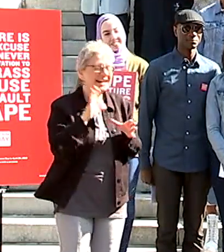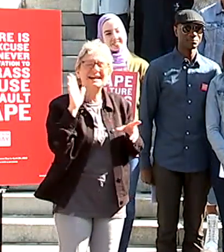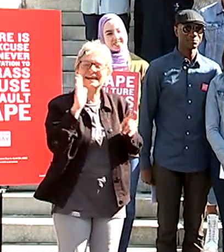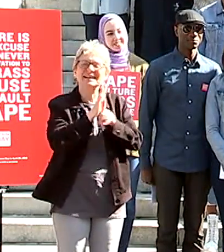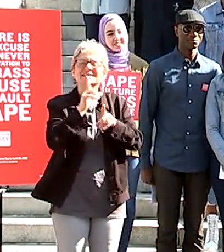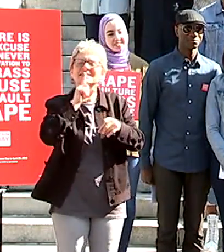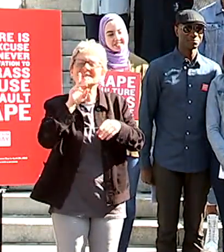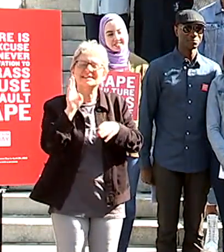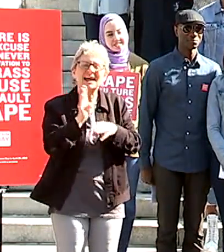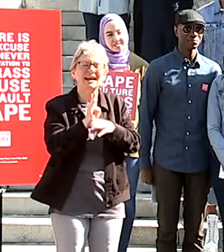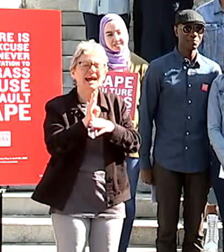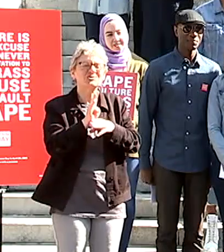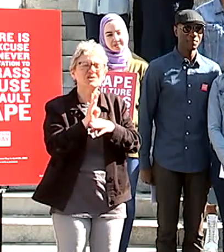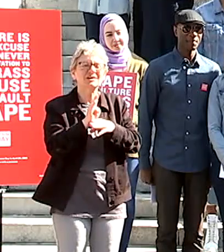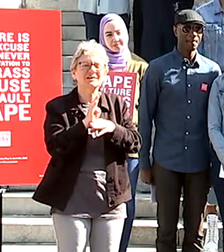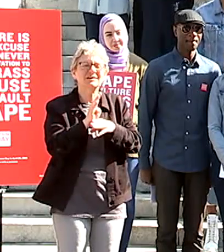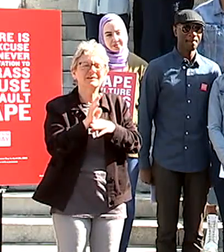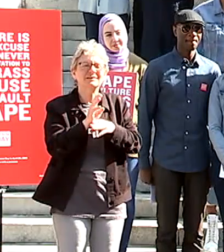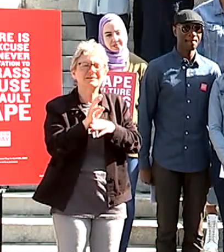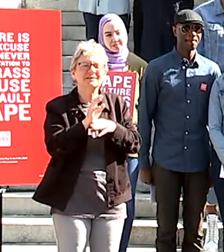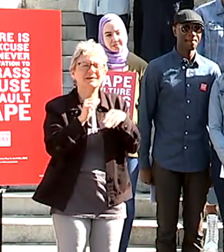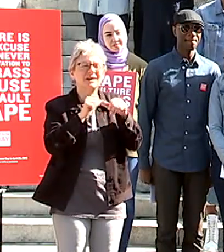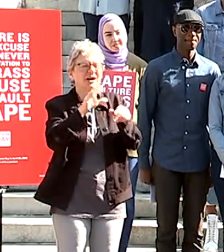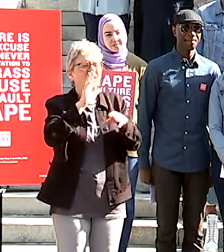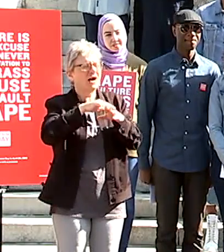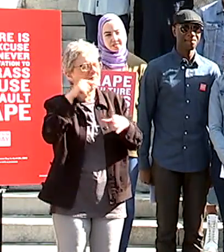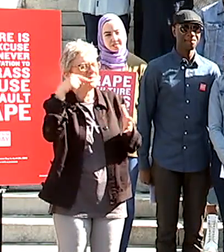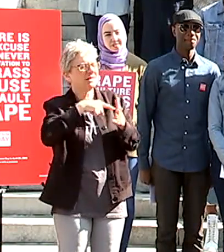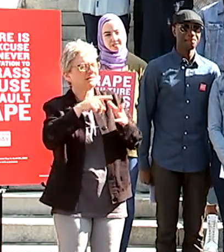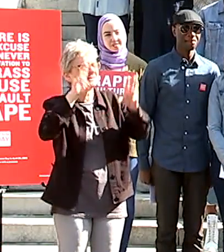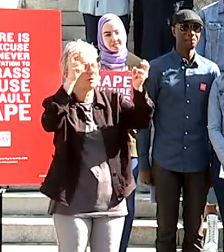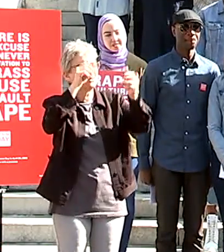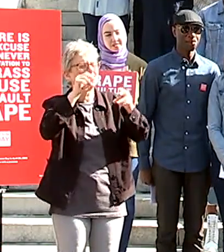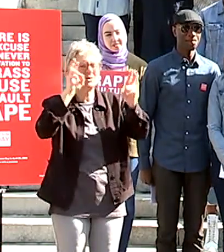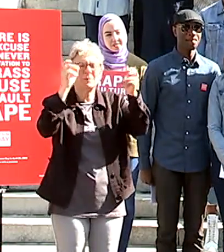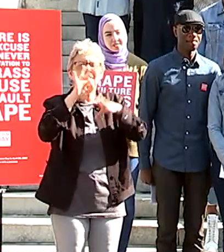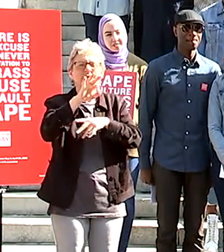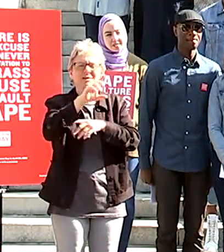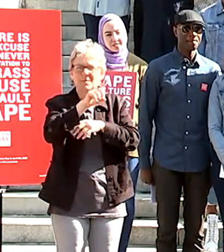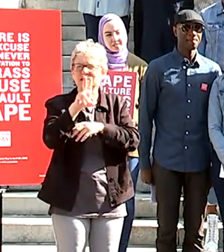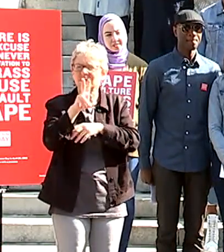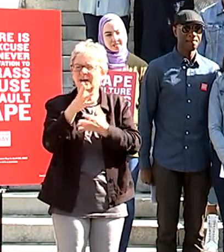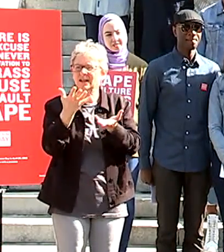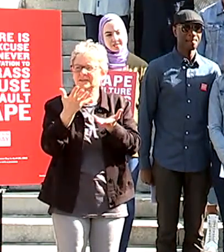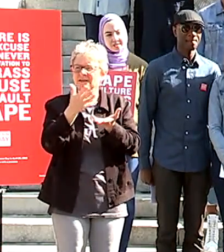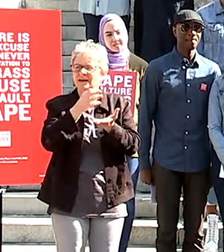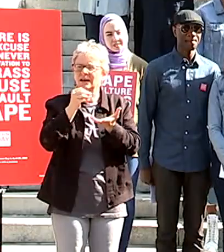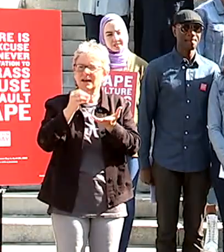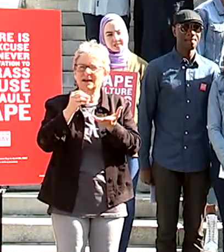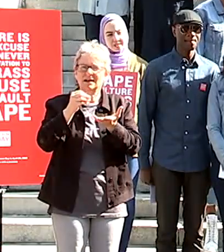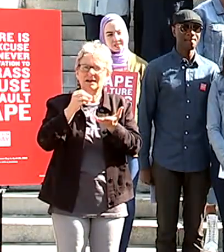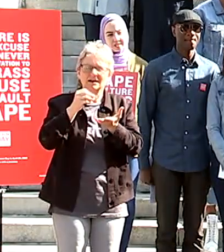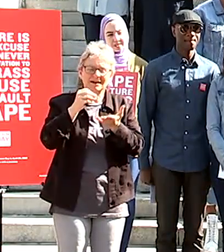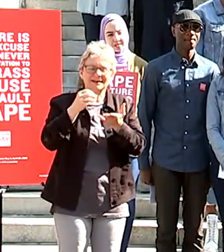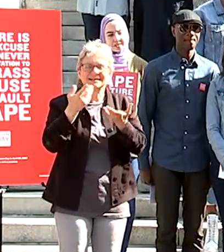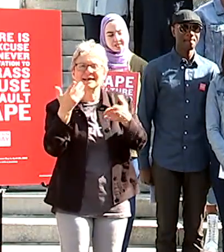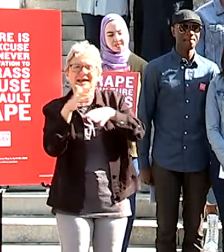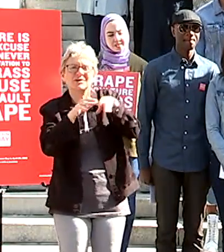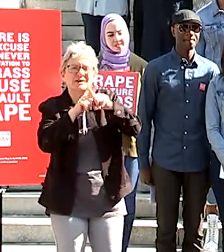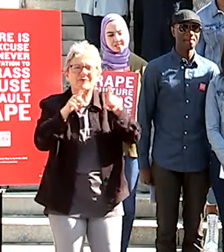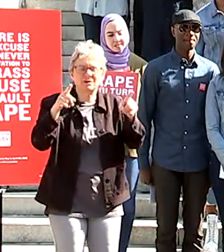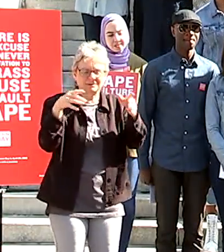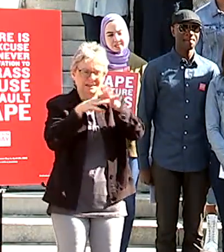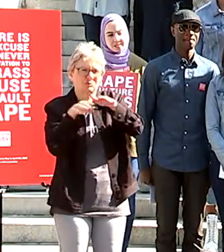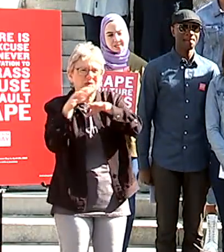His dedication on this topic, on the topic of domestic violence and around the intersectionalities